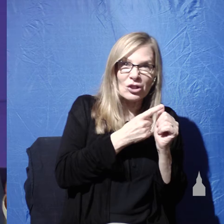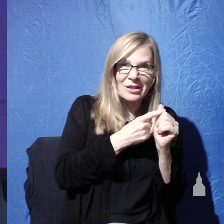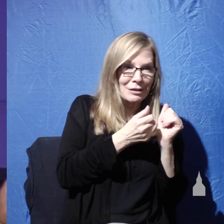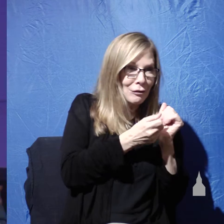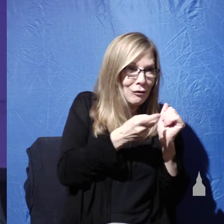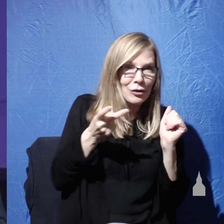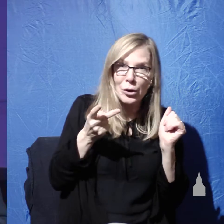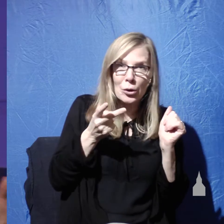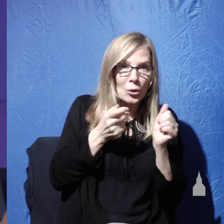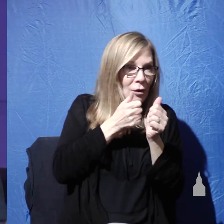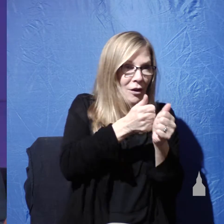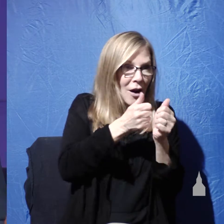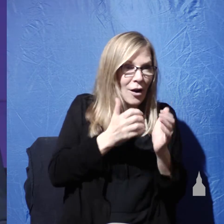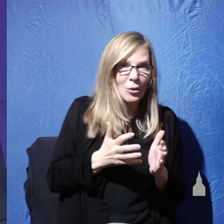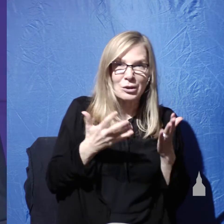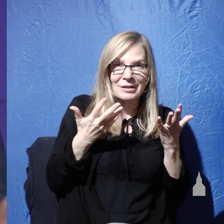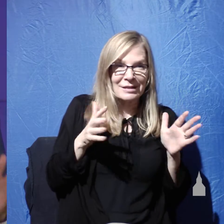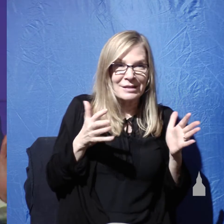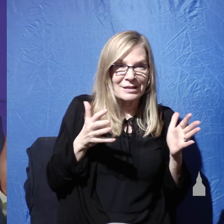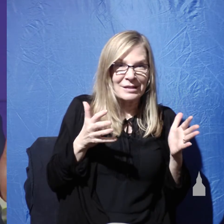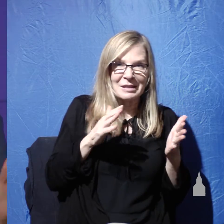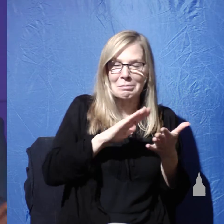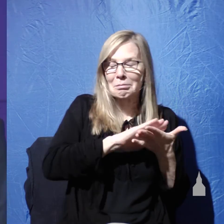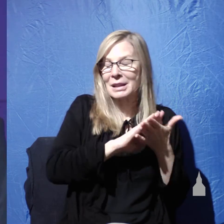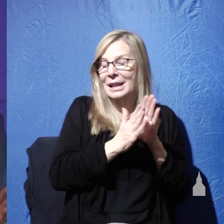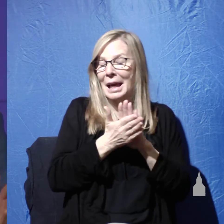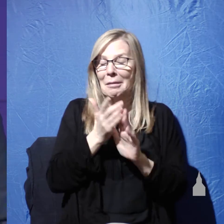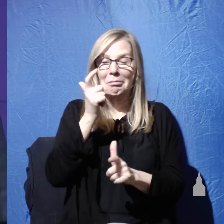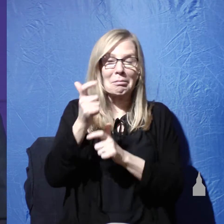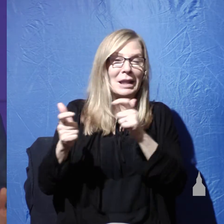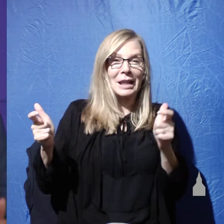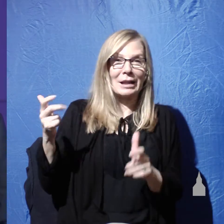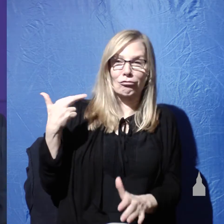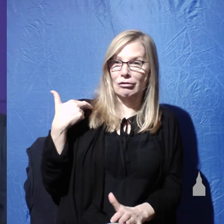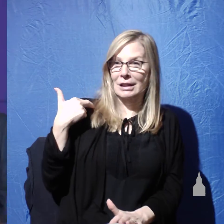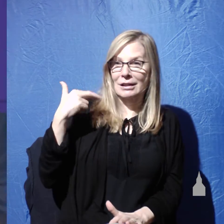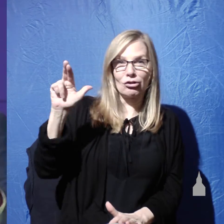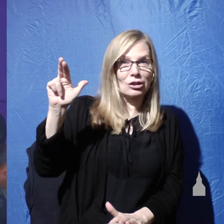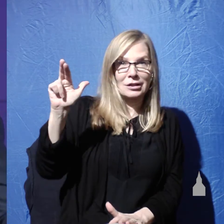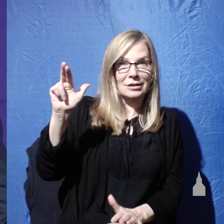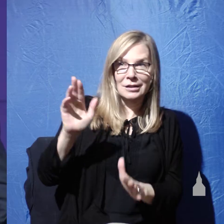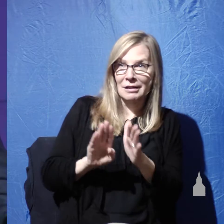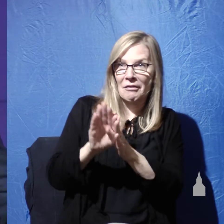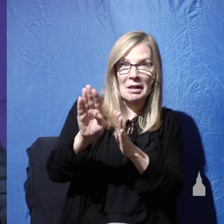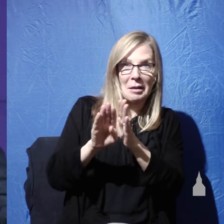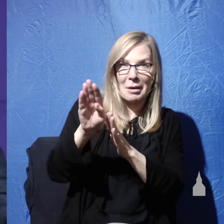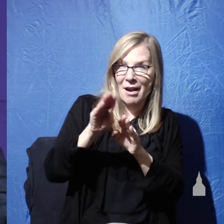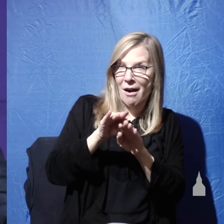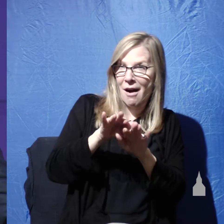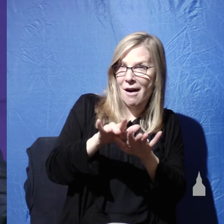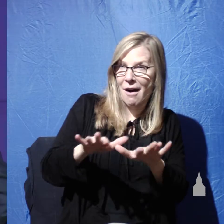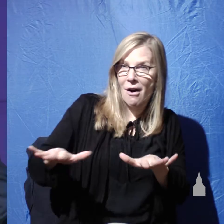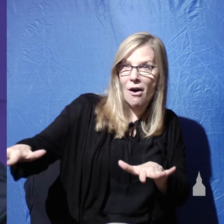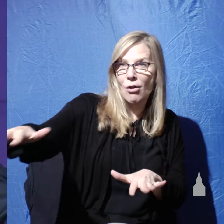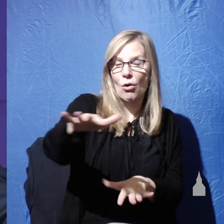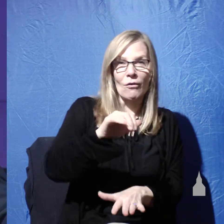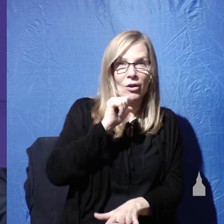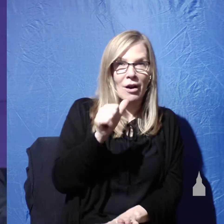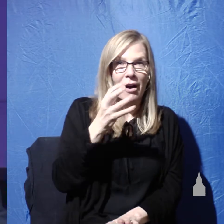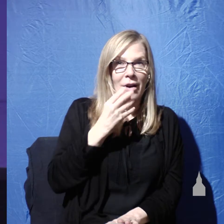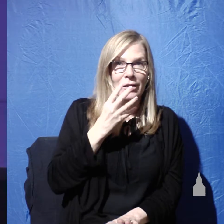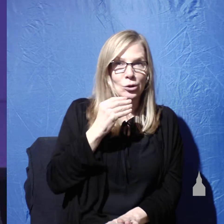a handful of followers to become a major religious movement all over the Gentile